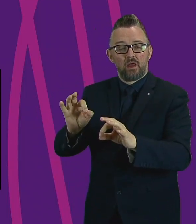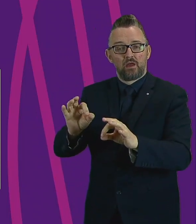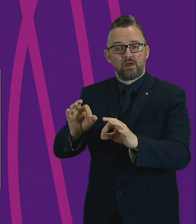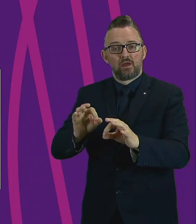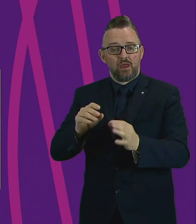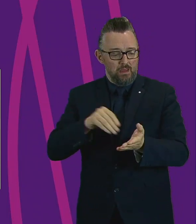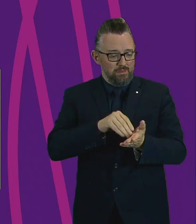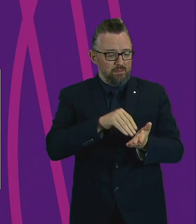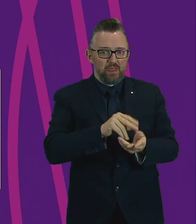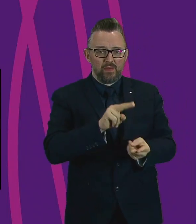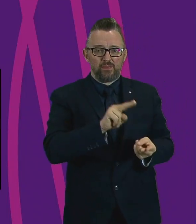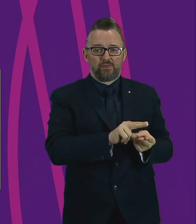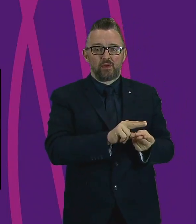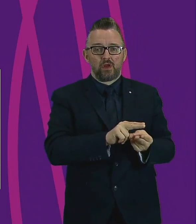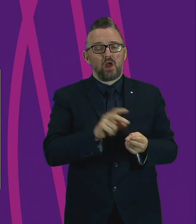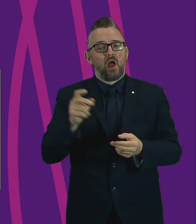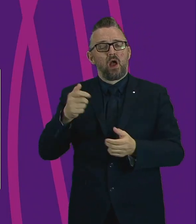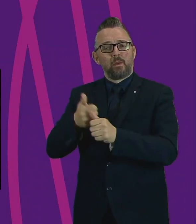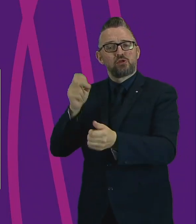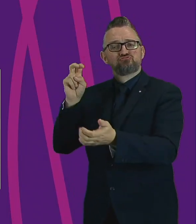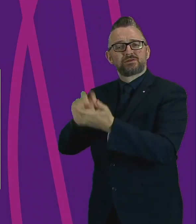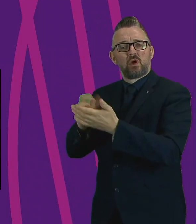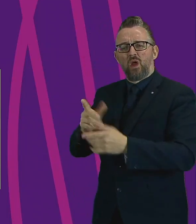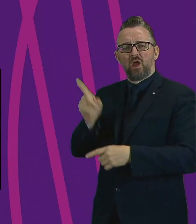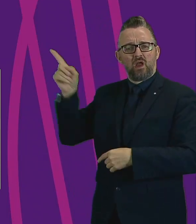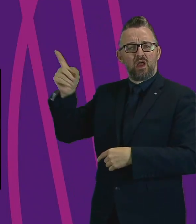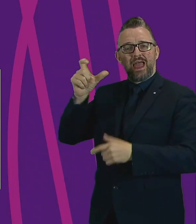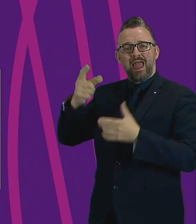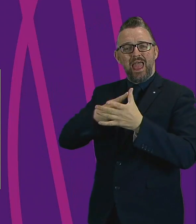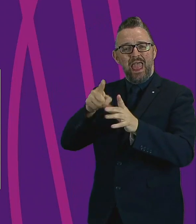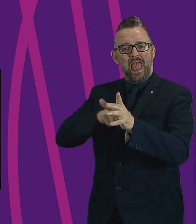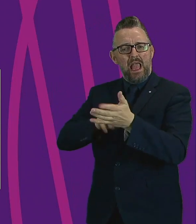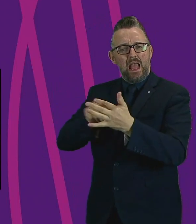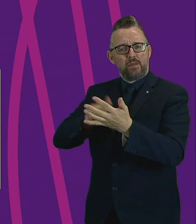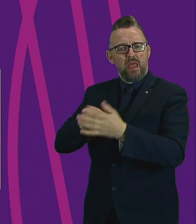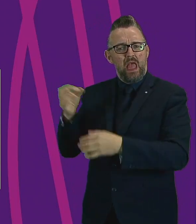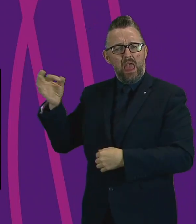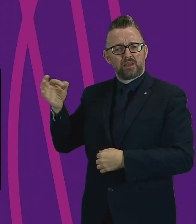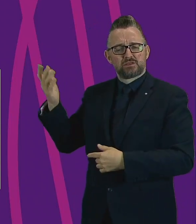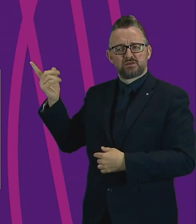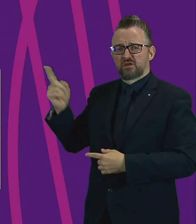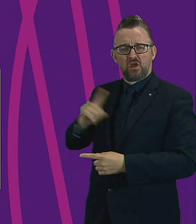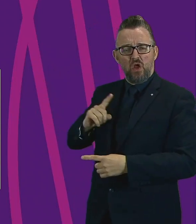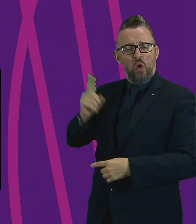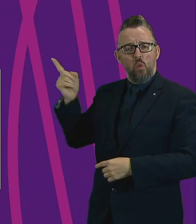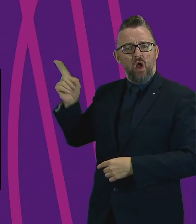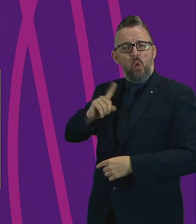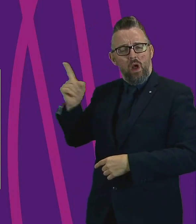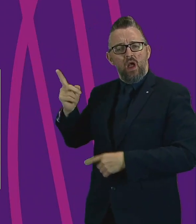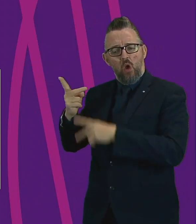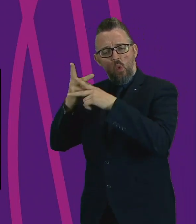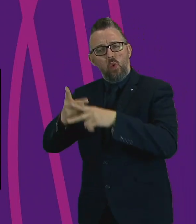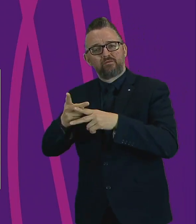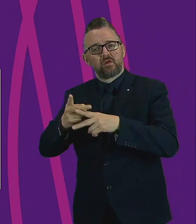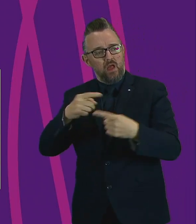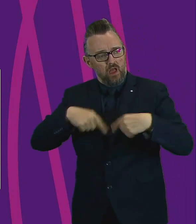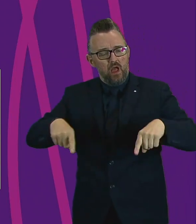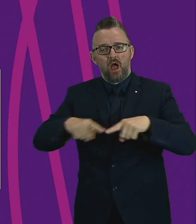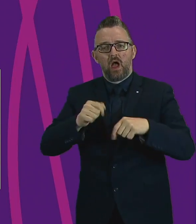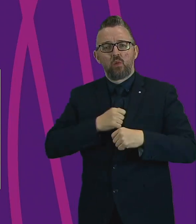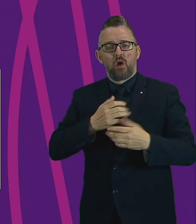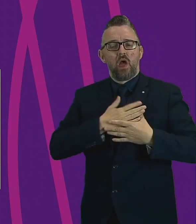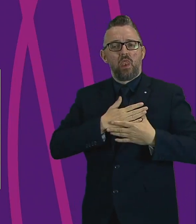registering in the Cayman Islands. What the hell are we doing allowing companies like that anywhere near the care of our loved ones?